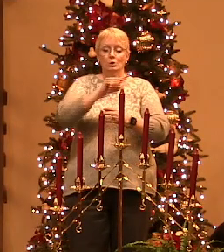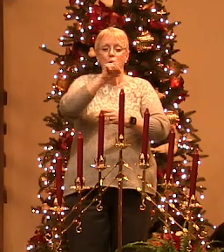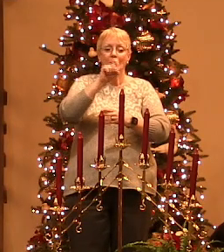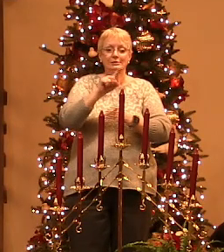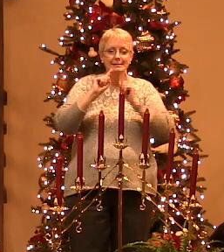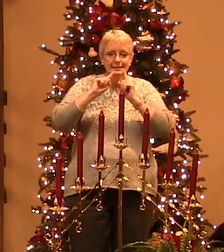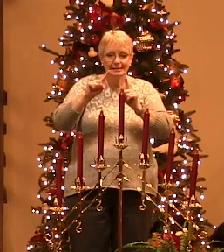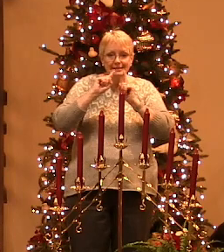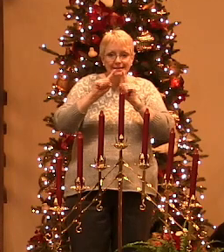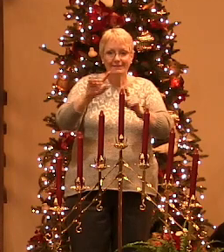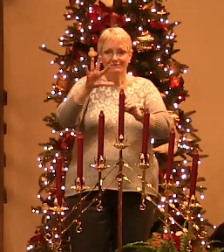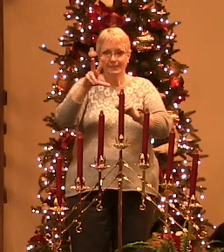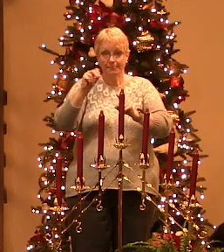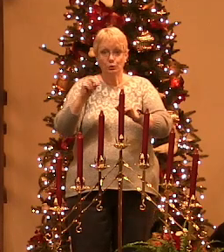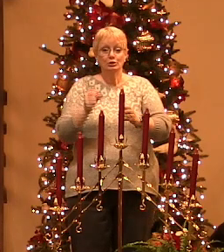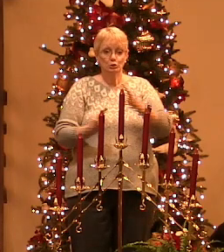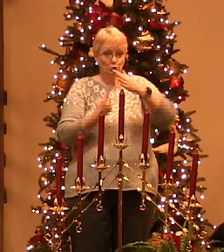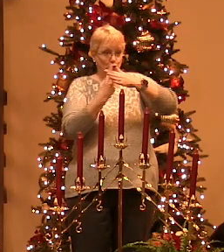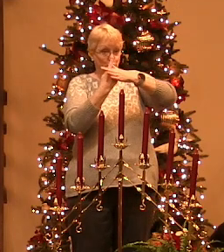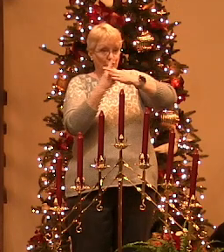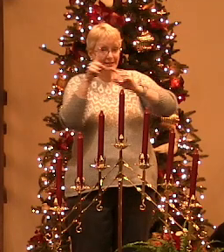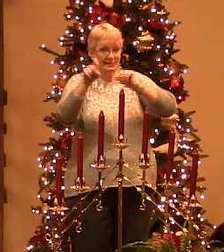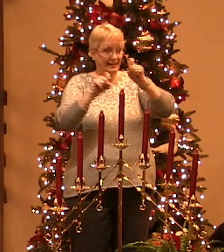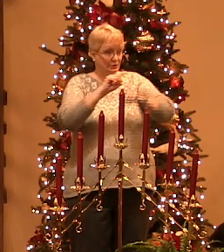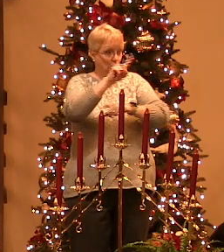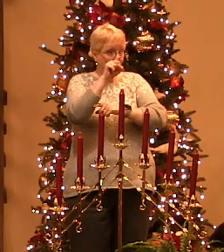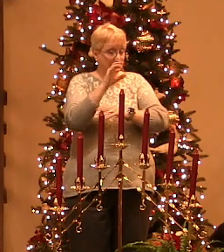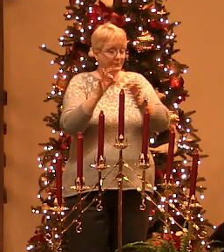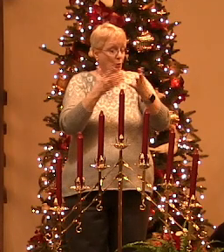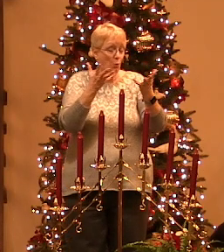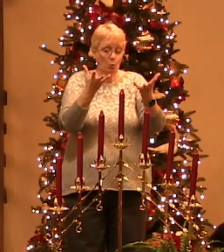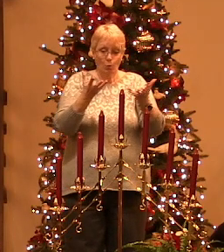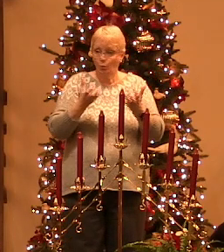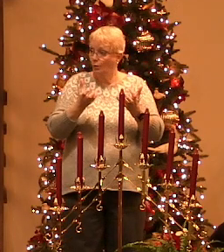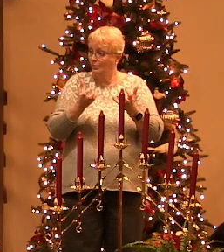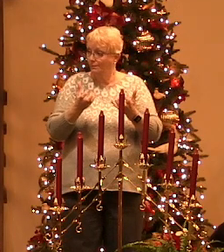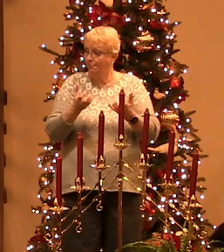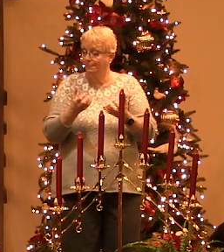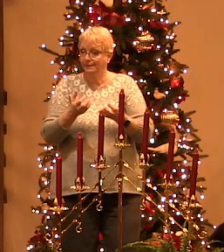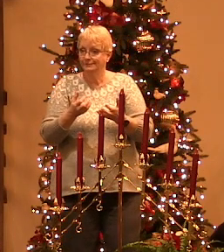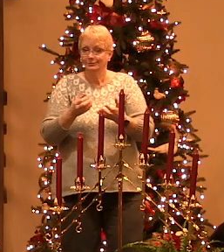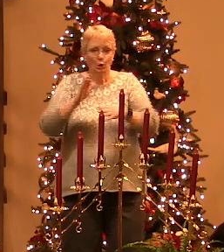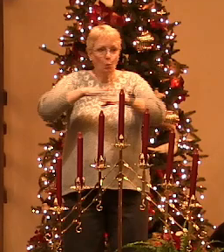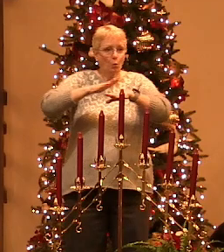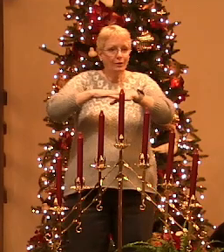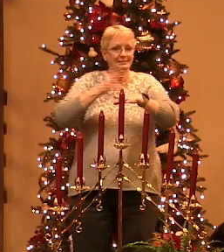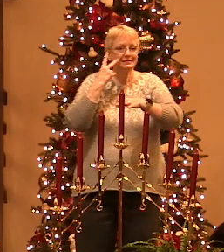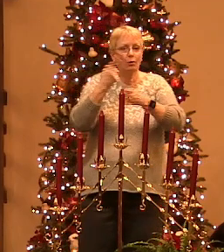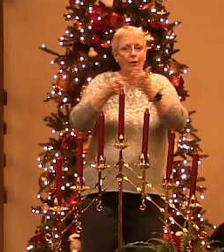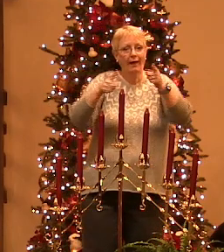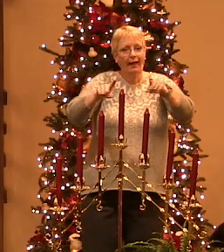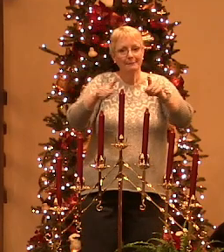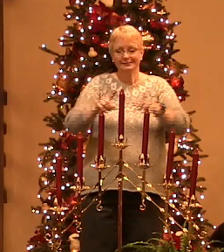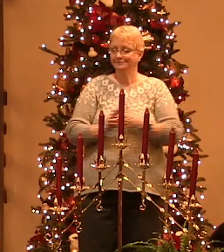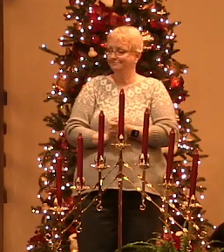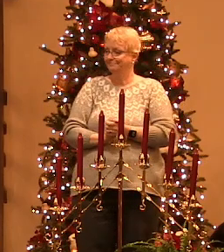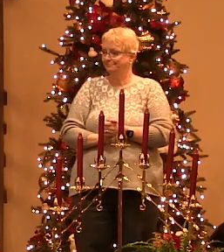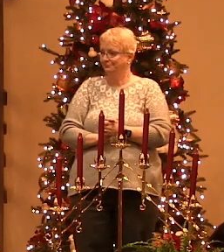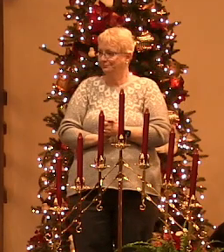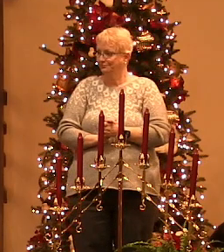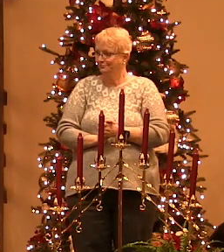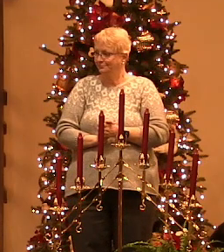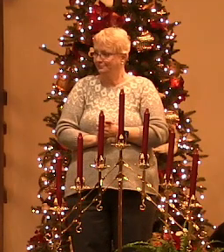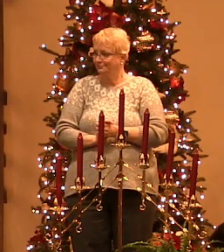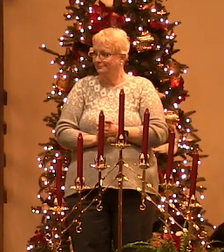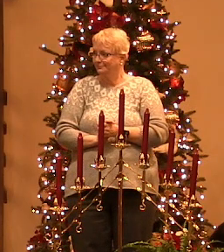5:30 p.m. And you can just show up and ask your question without me even having any warning, and we'll see what comes up. I might